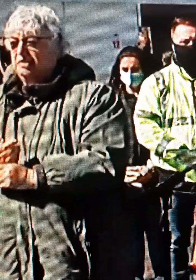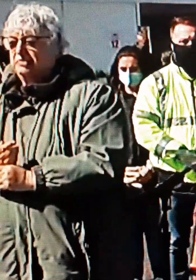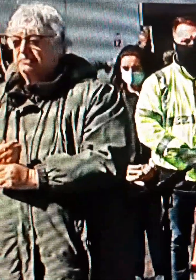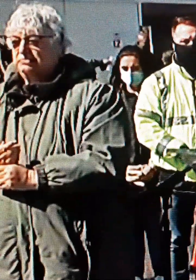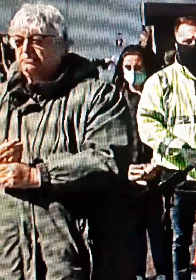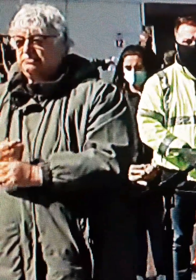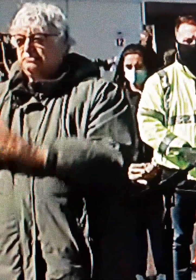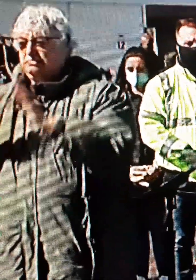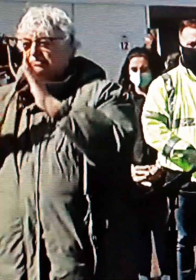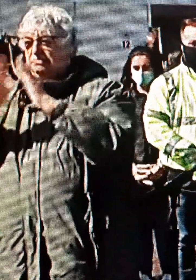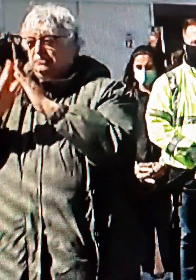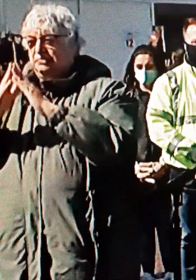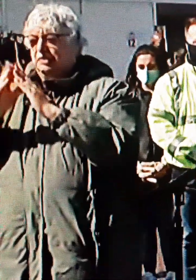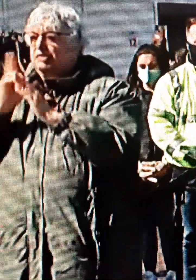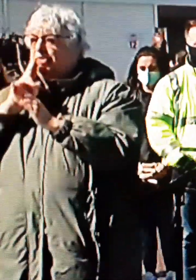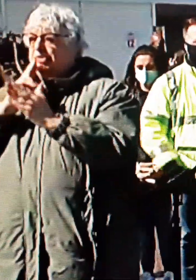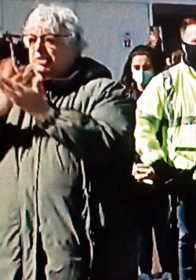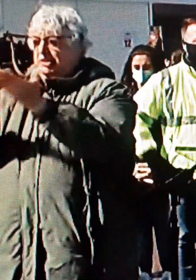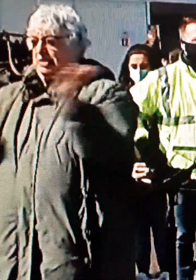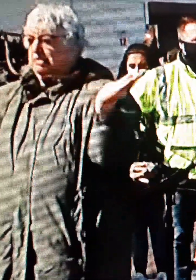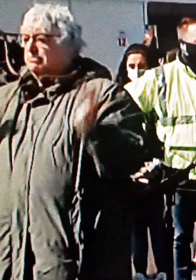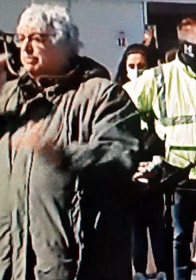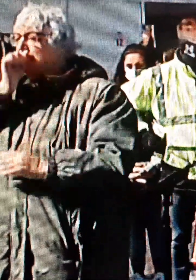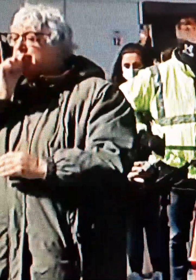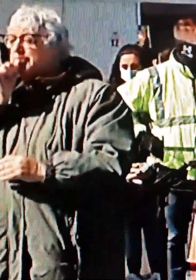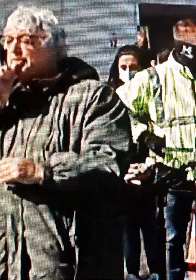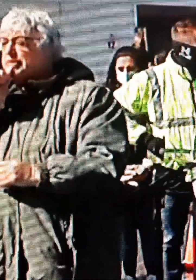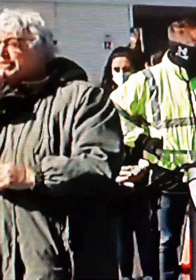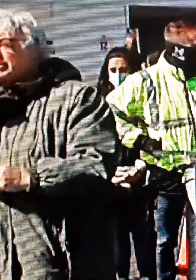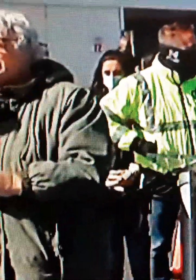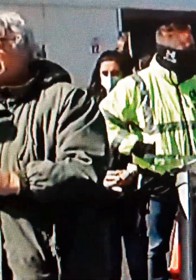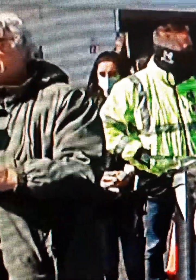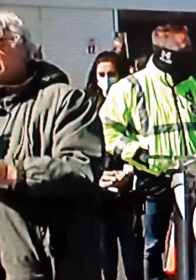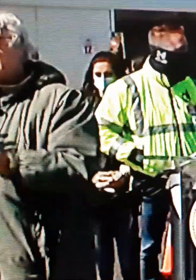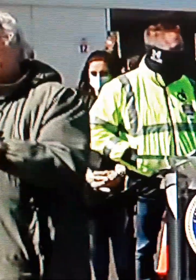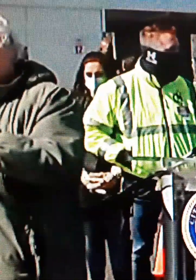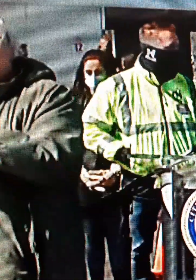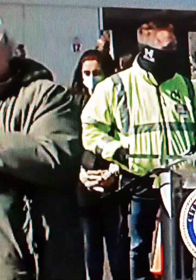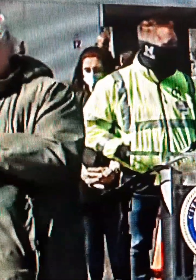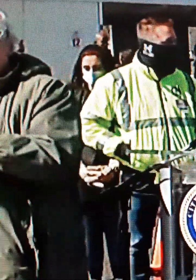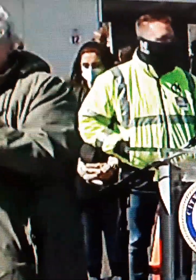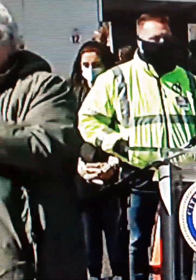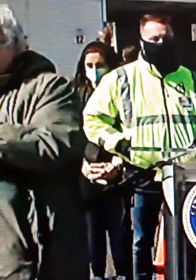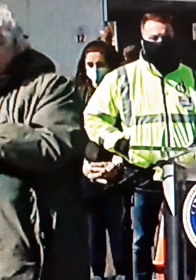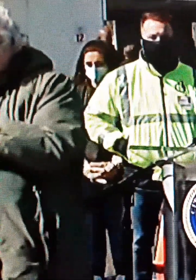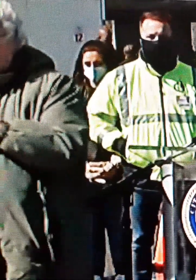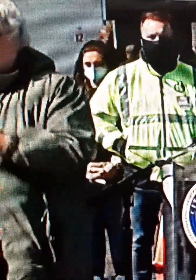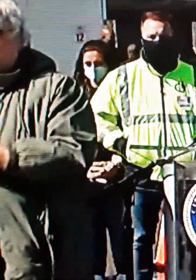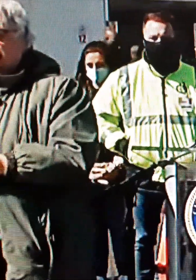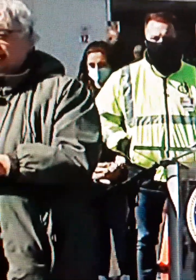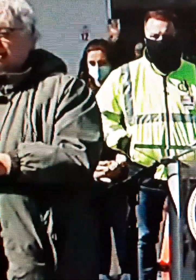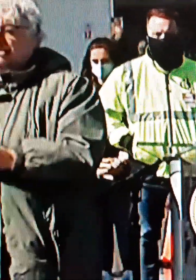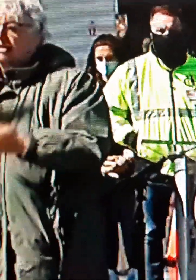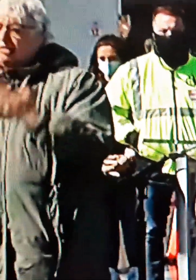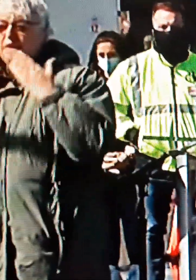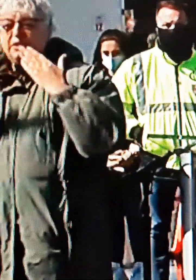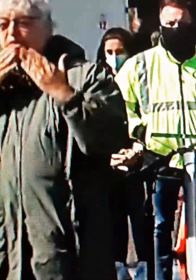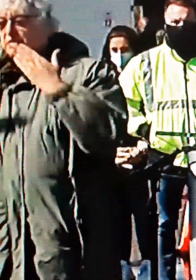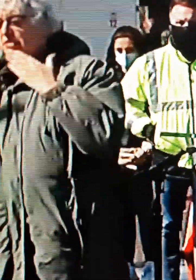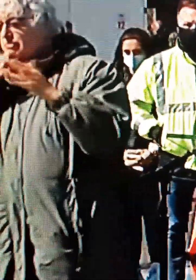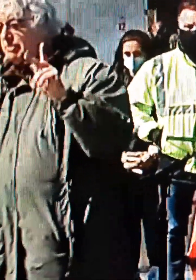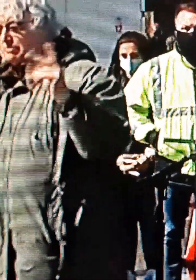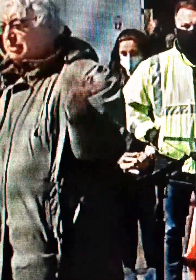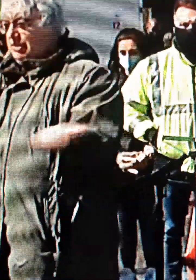for being patient. This has been tough. It's been a rough week, okay? So let me thank the people in this